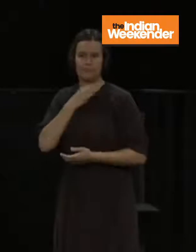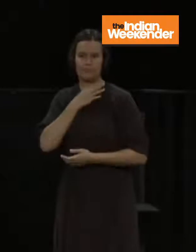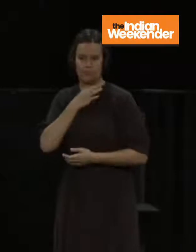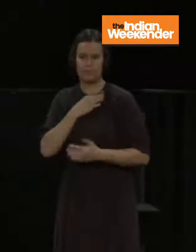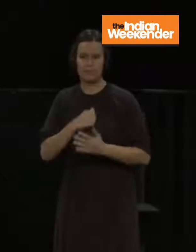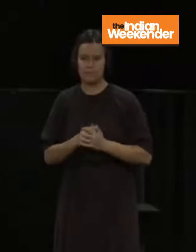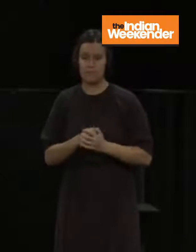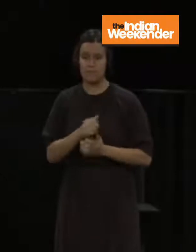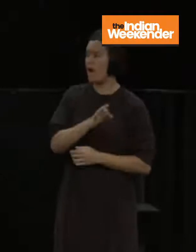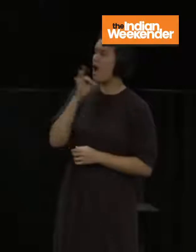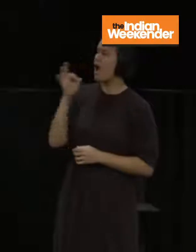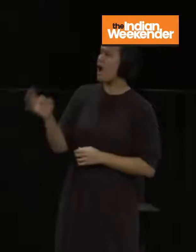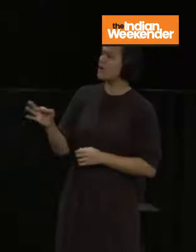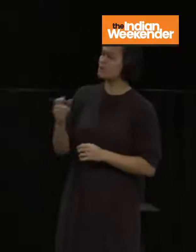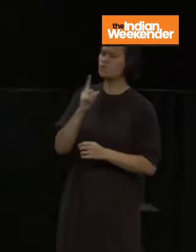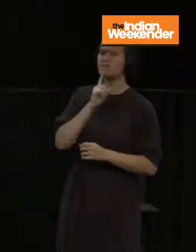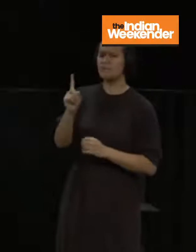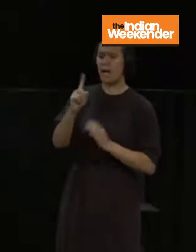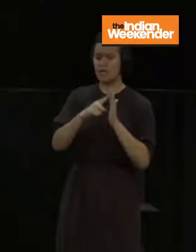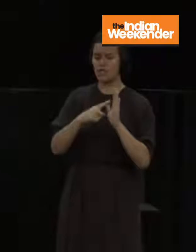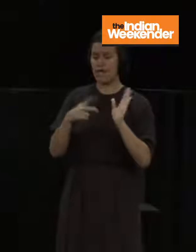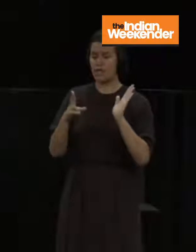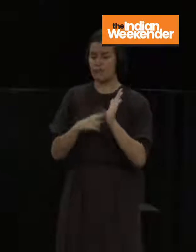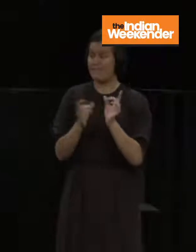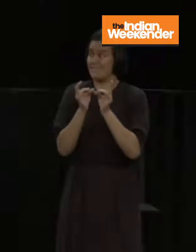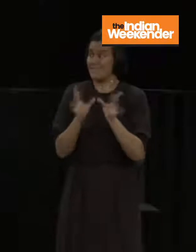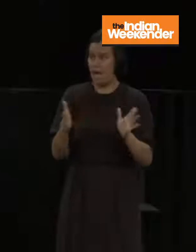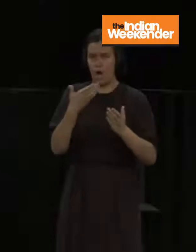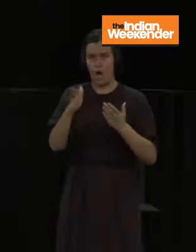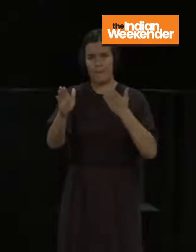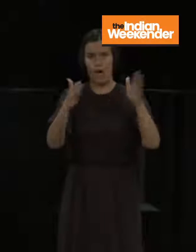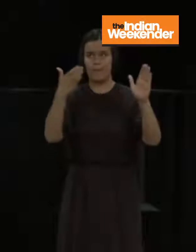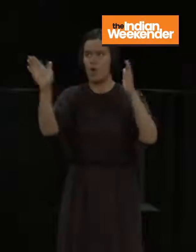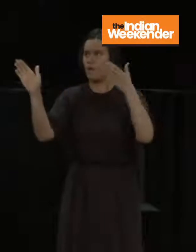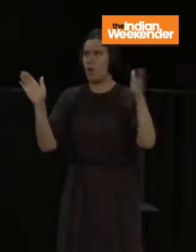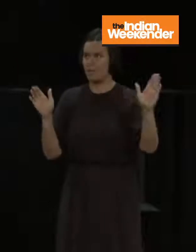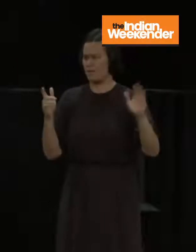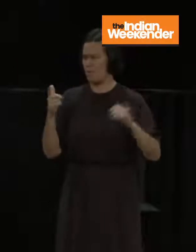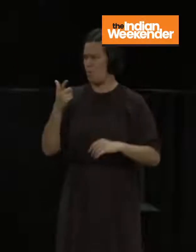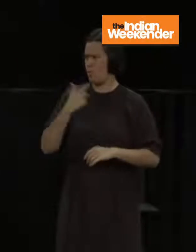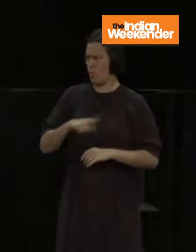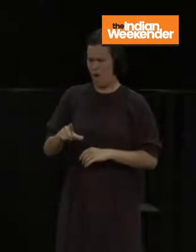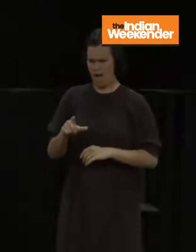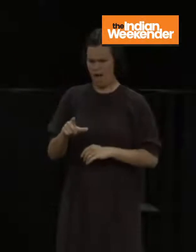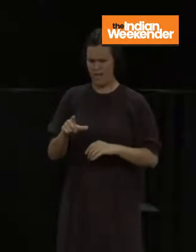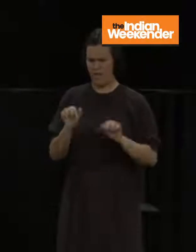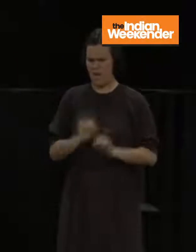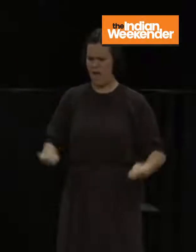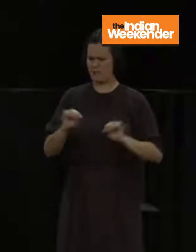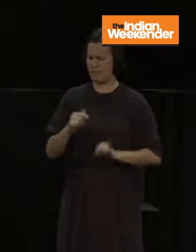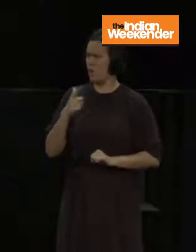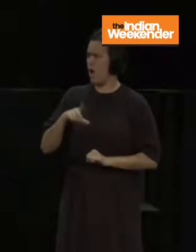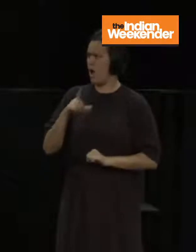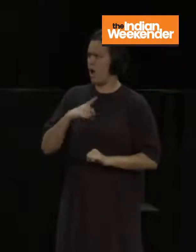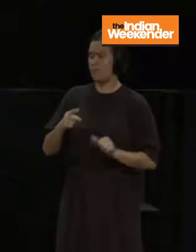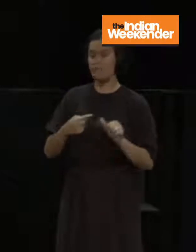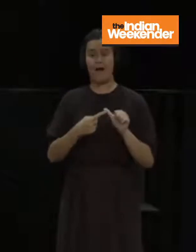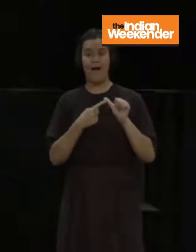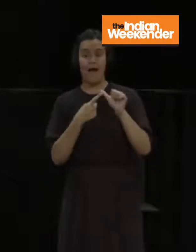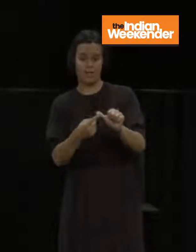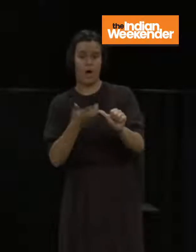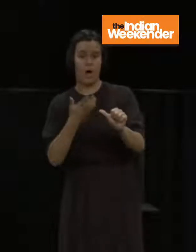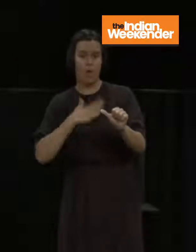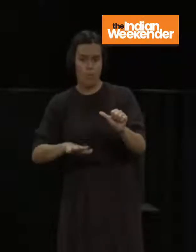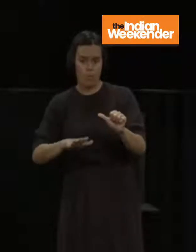and mid-Feb, why can't you do it now? No, as I've said, this is about progressively easing restrictions so that we're